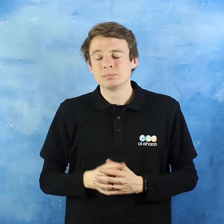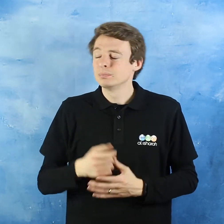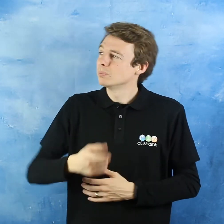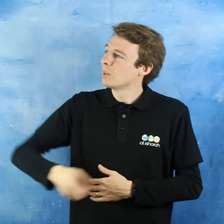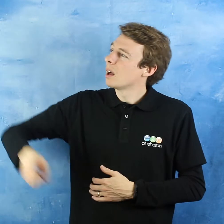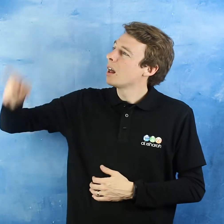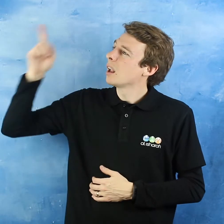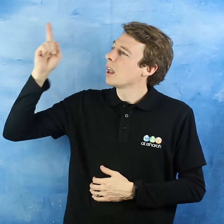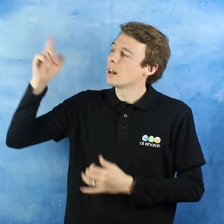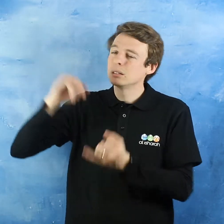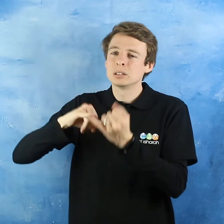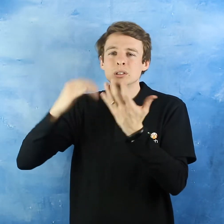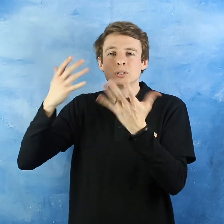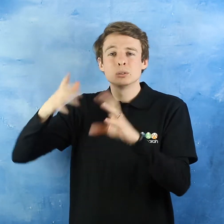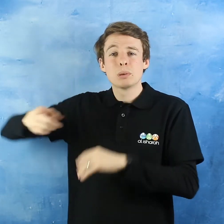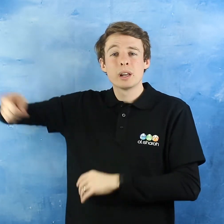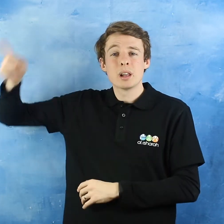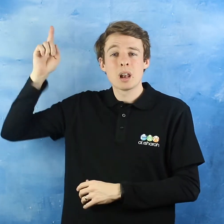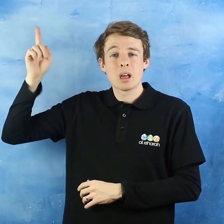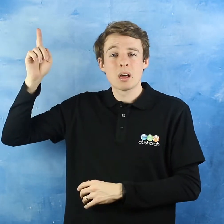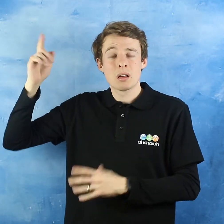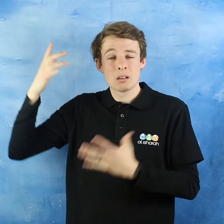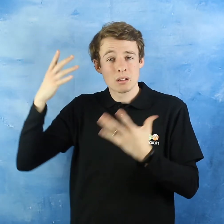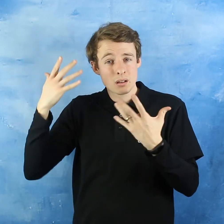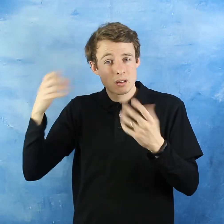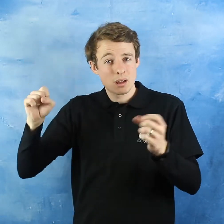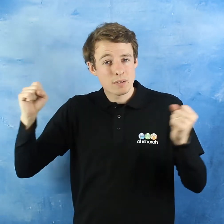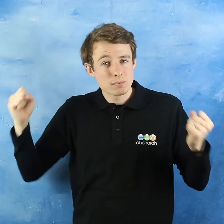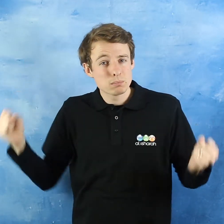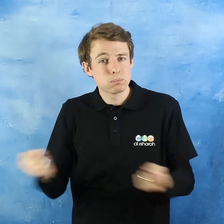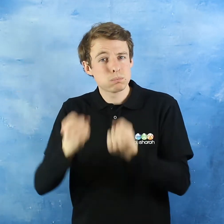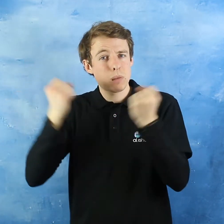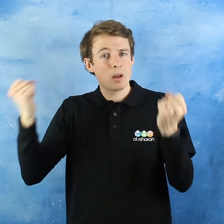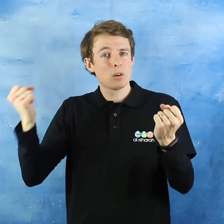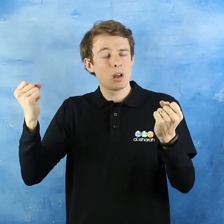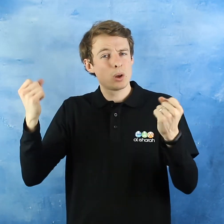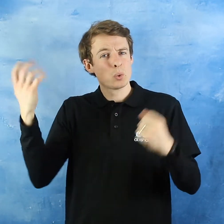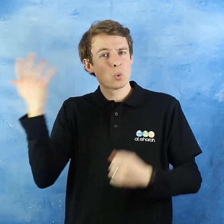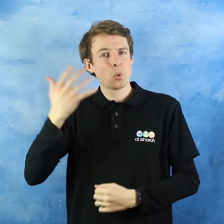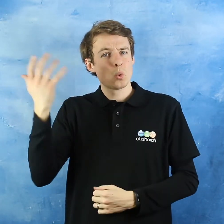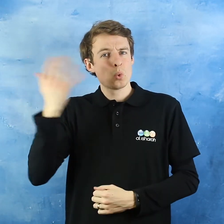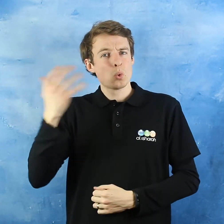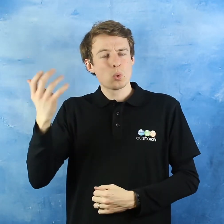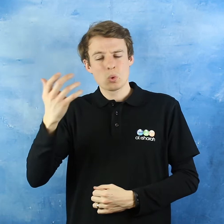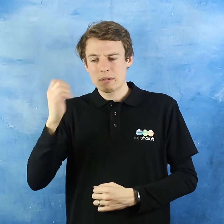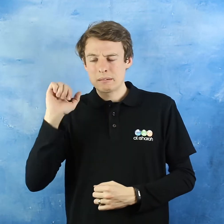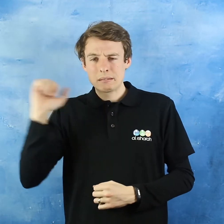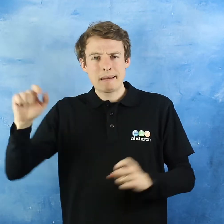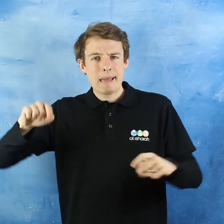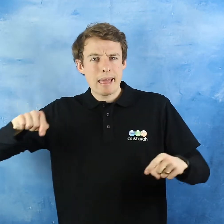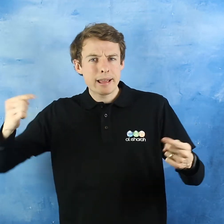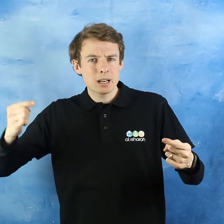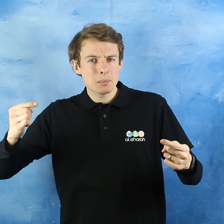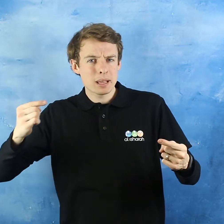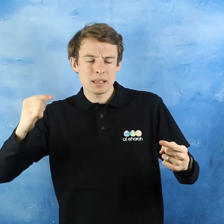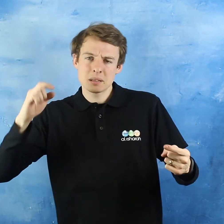to destroy the enemies of Allah anytime. But Allah subhanahu wa ta'ala has hikmah and wisdom.